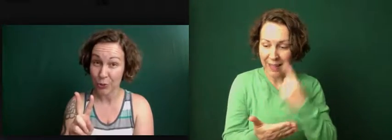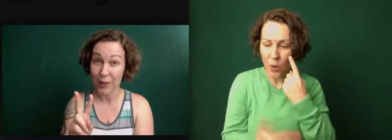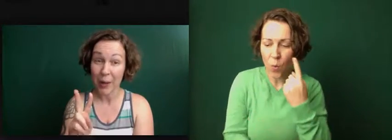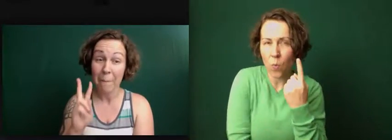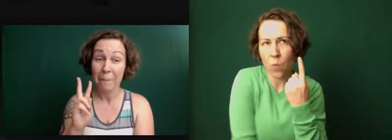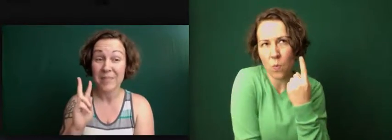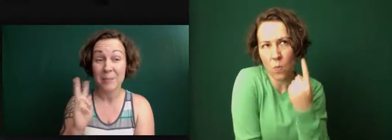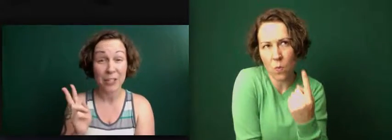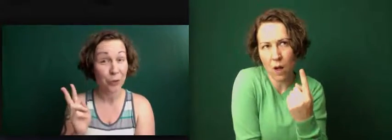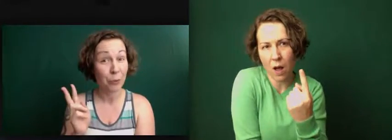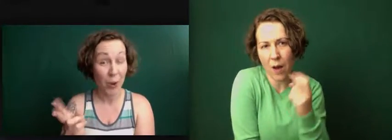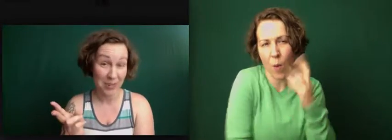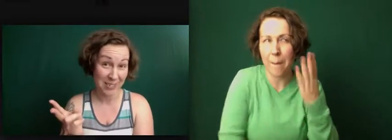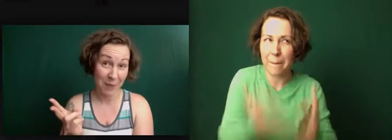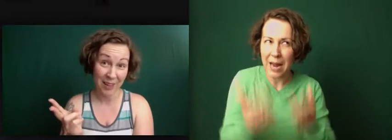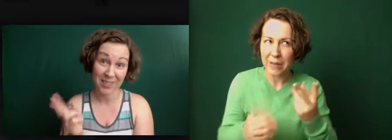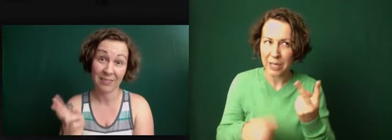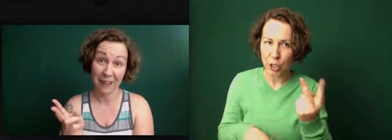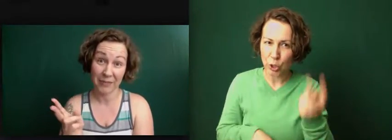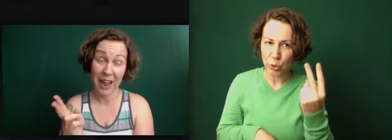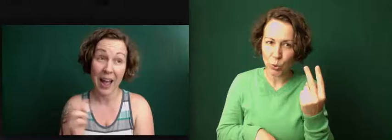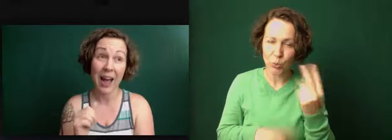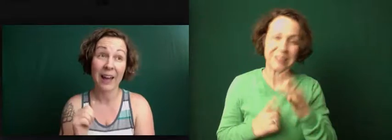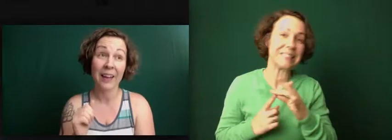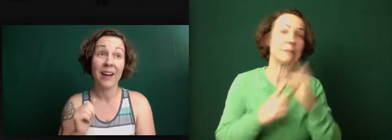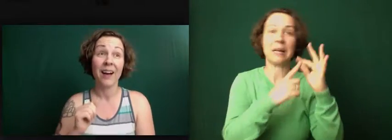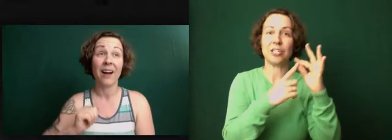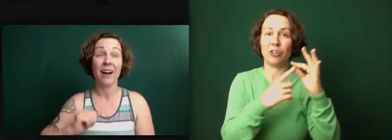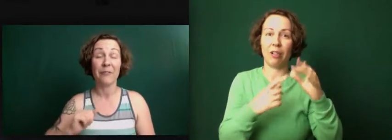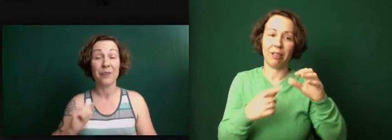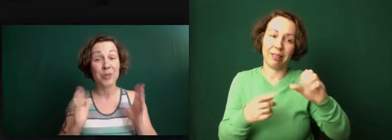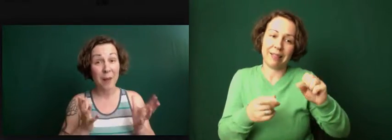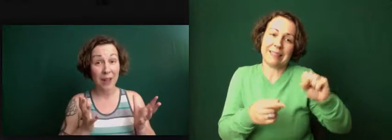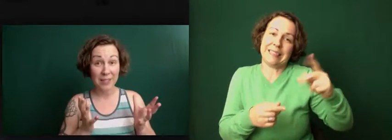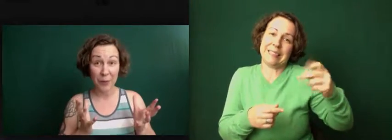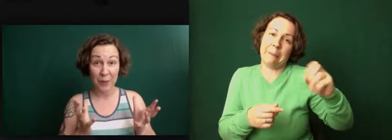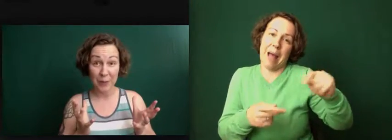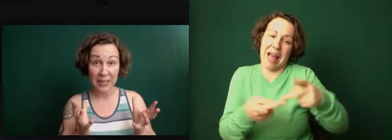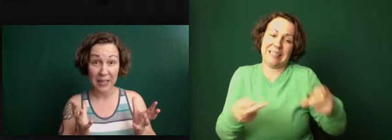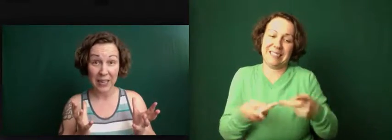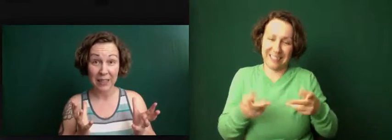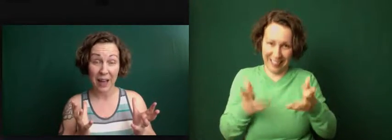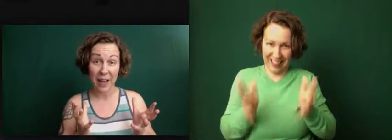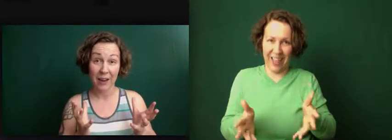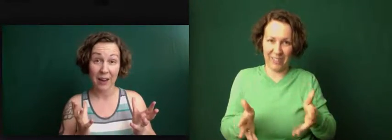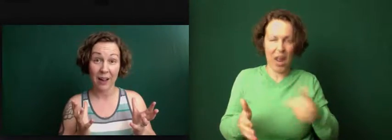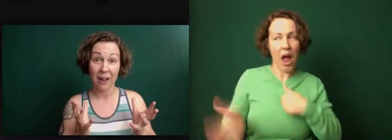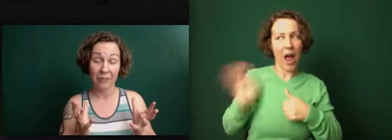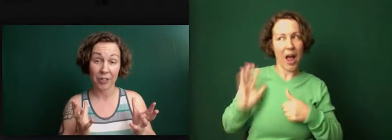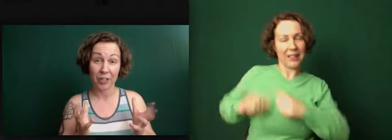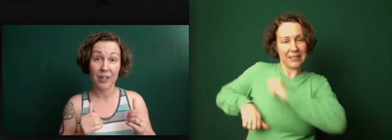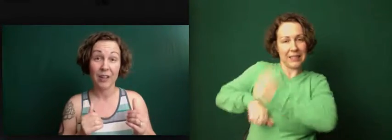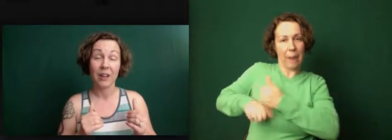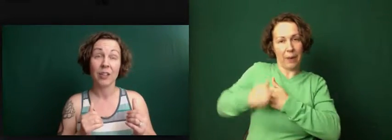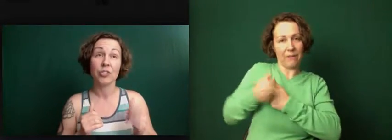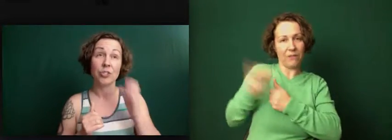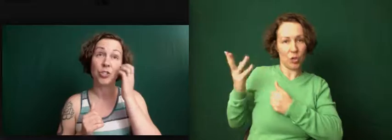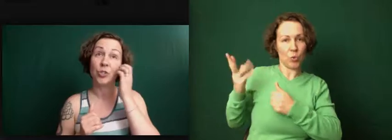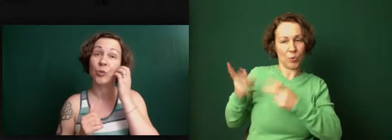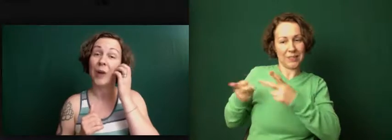possibly 2 special bonus spots left. I had a few spots from the beginning that I